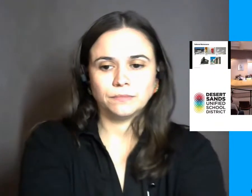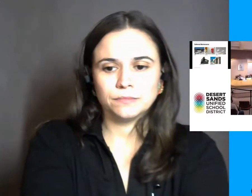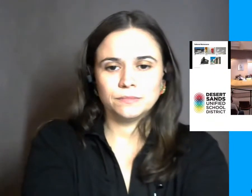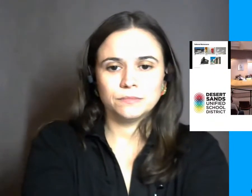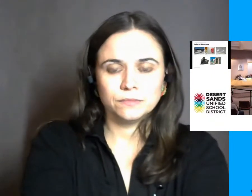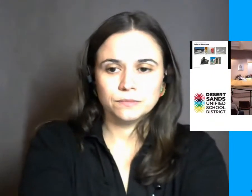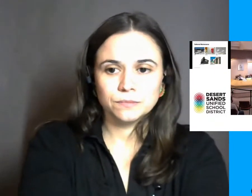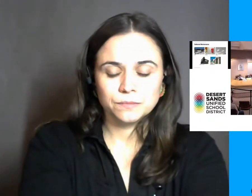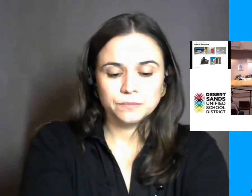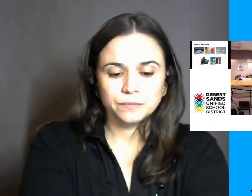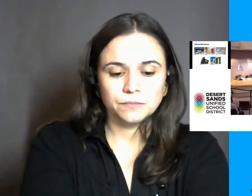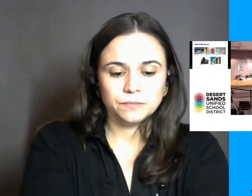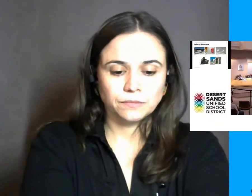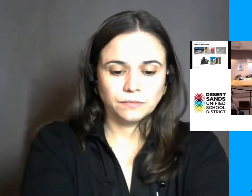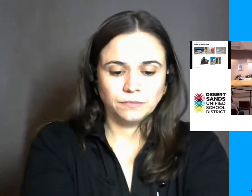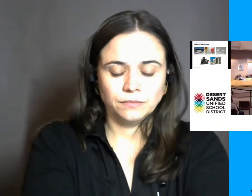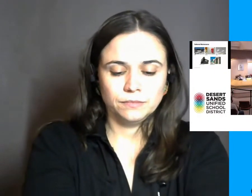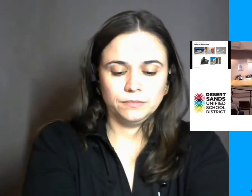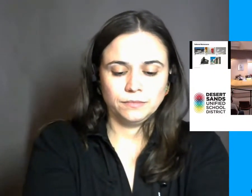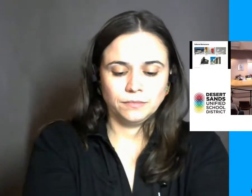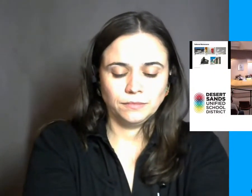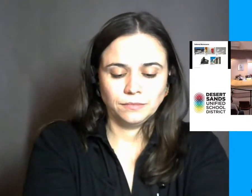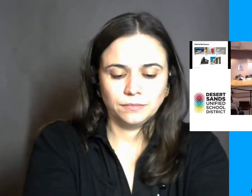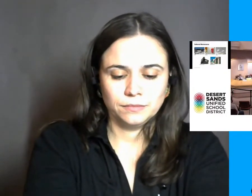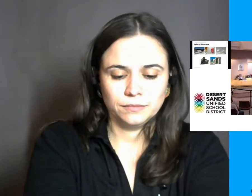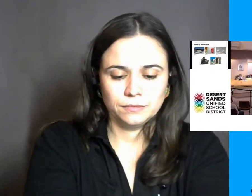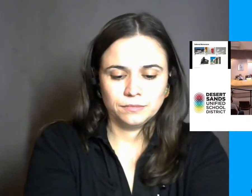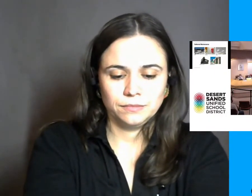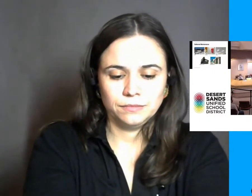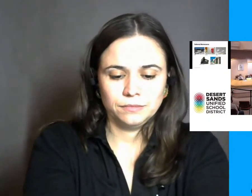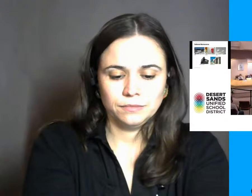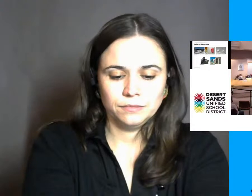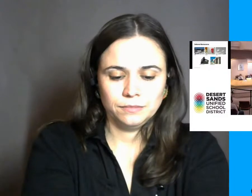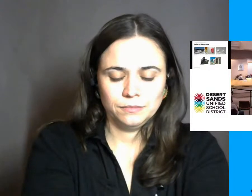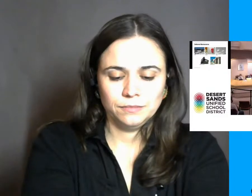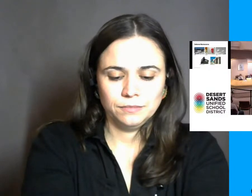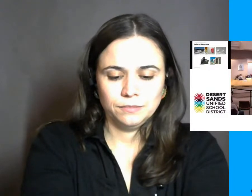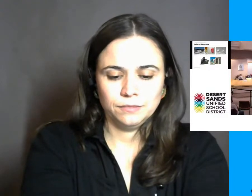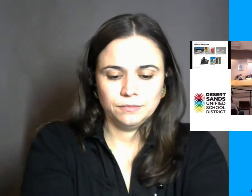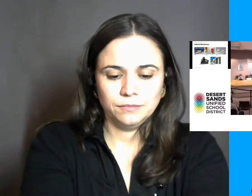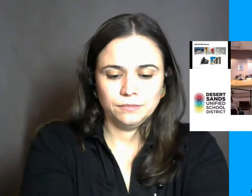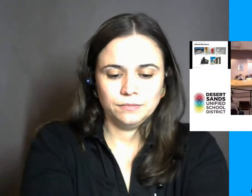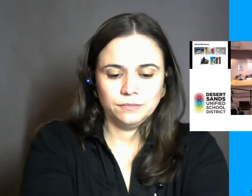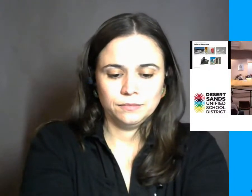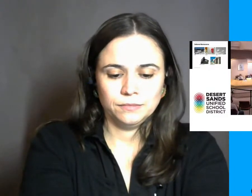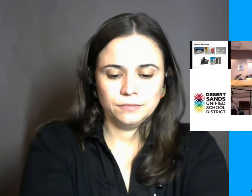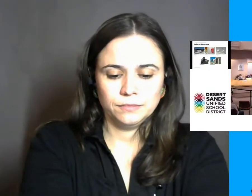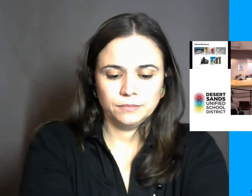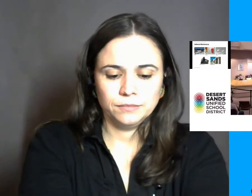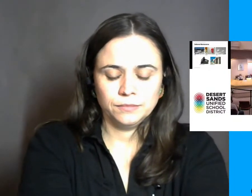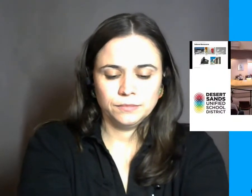mechanical infrastructure, fire life safety, fire alarms, lighting,